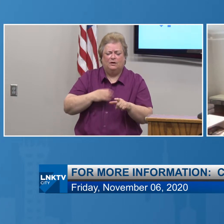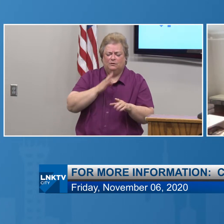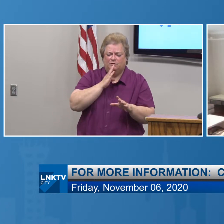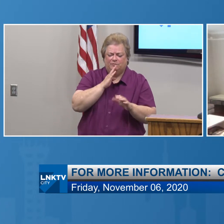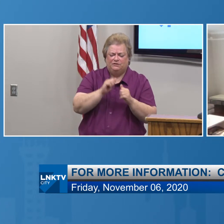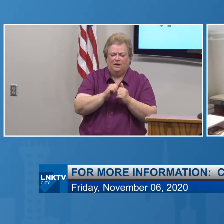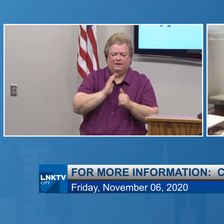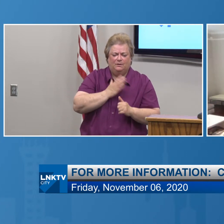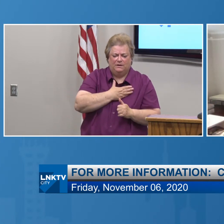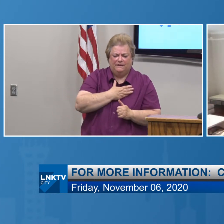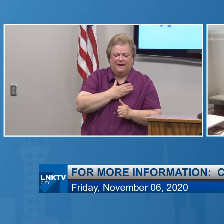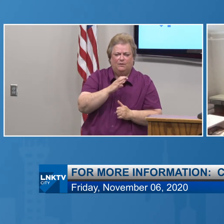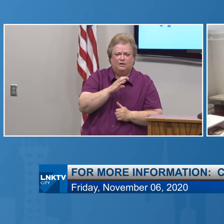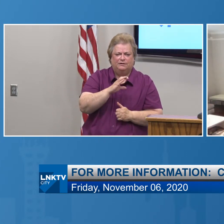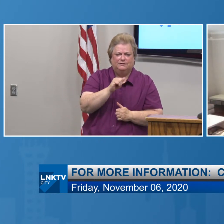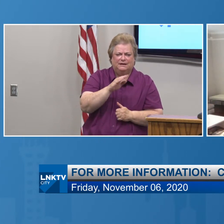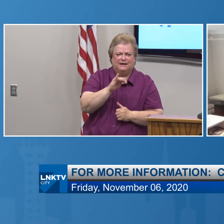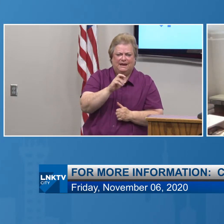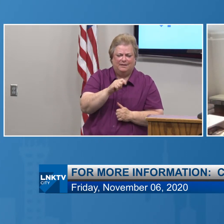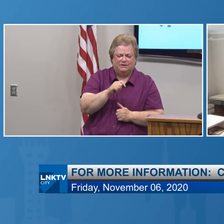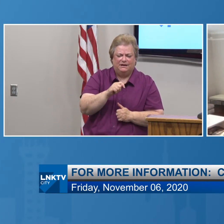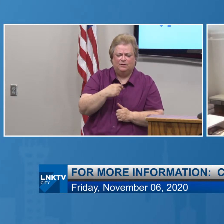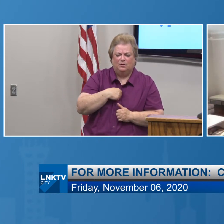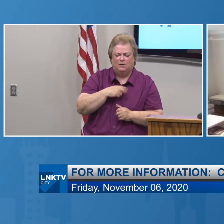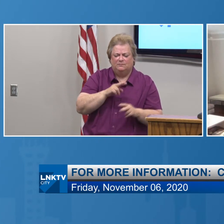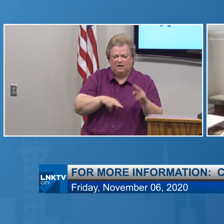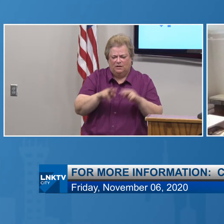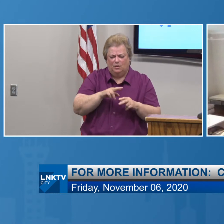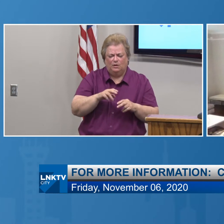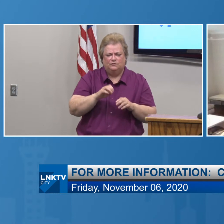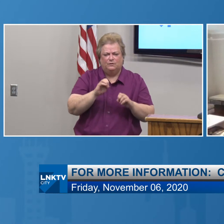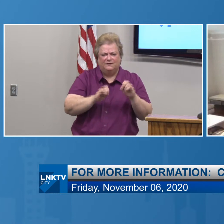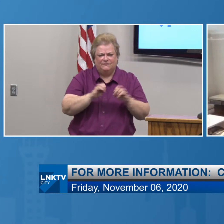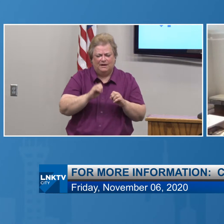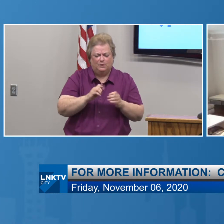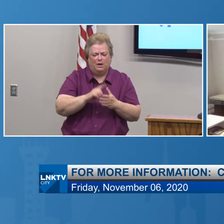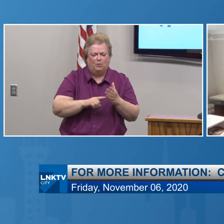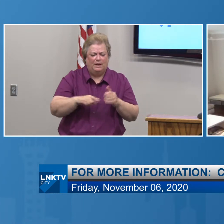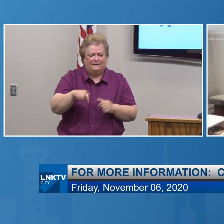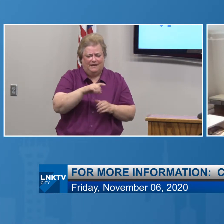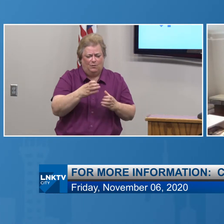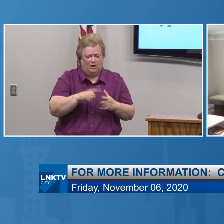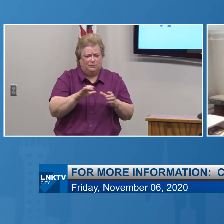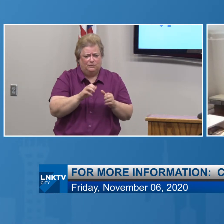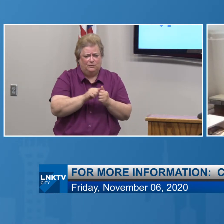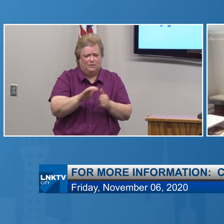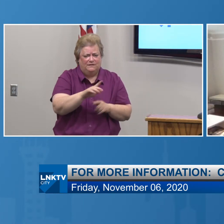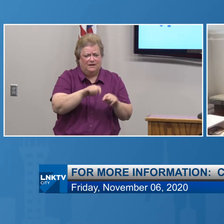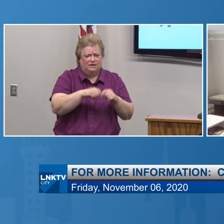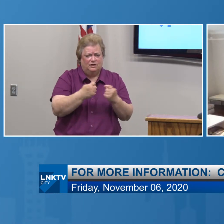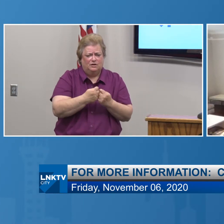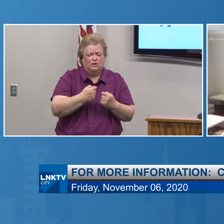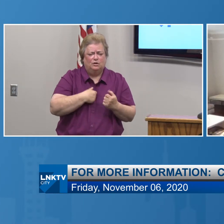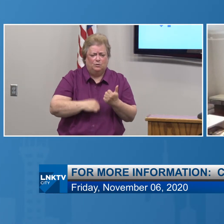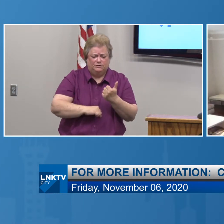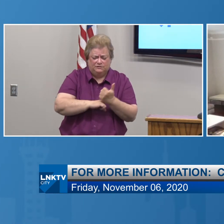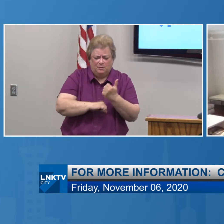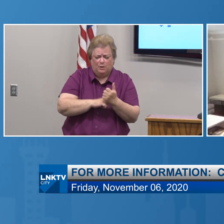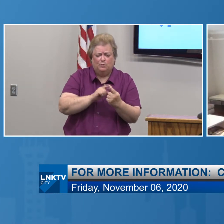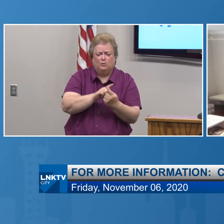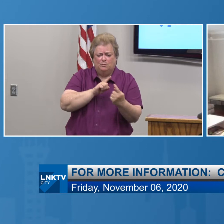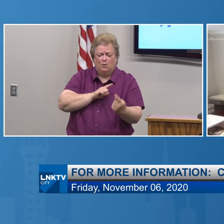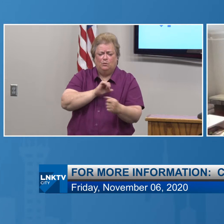our department directors have been sort of reevaluating what they want to do with their teams. And all along, we've been trying to support remote working for